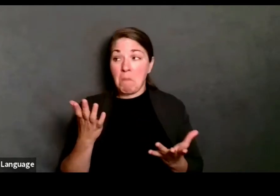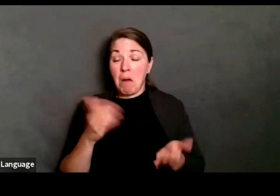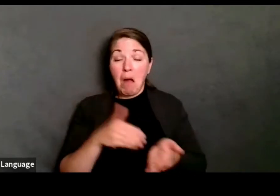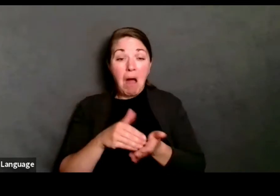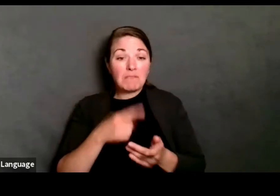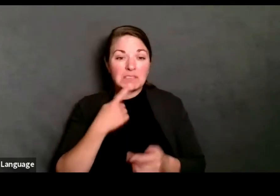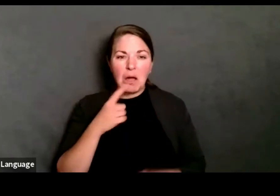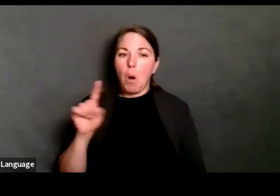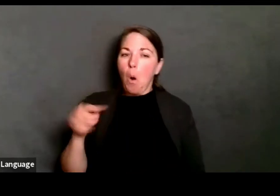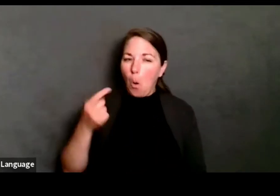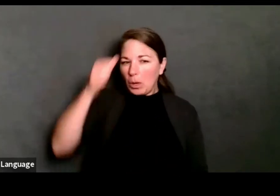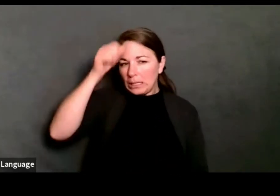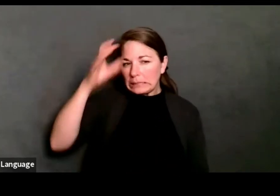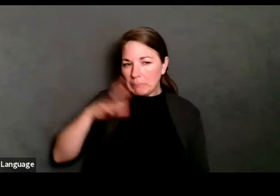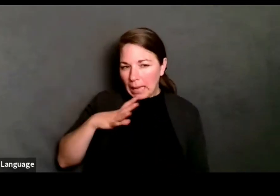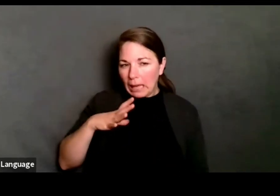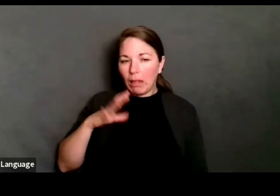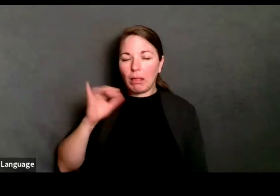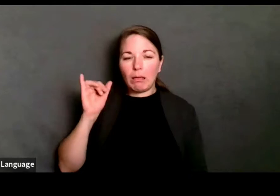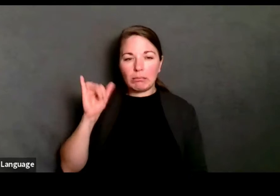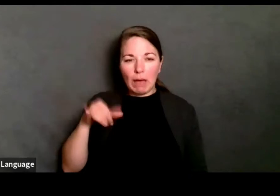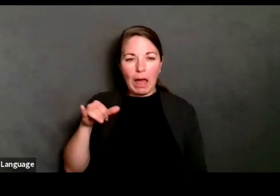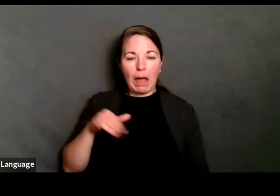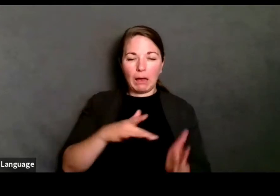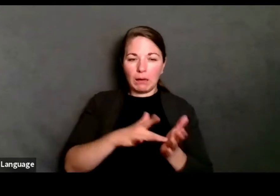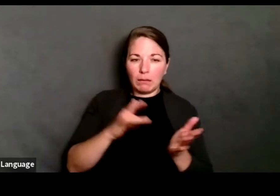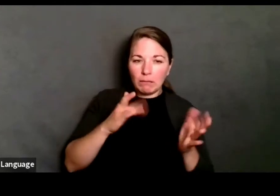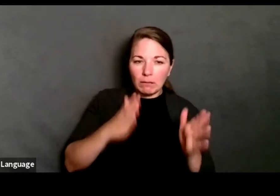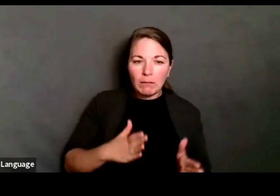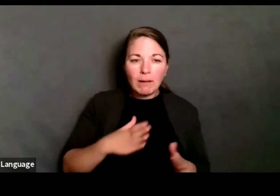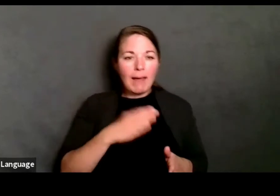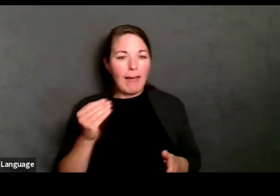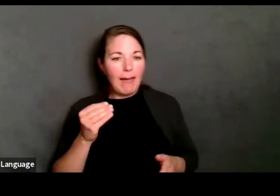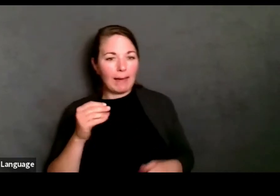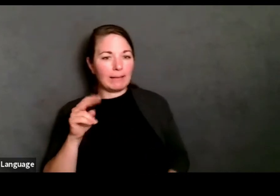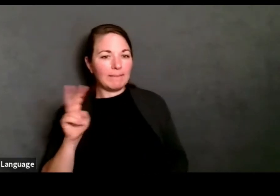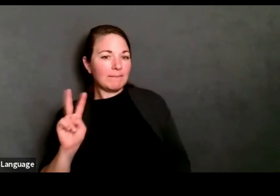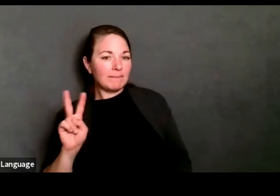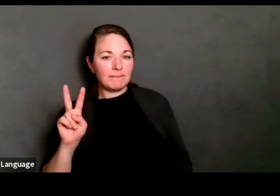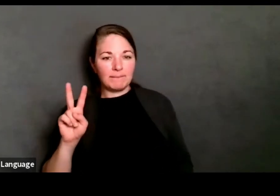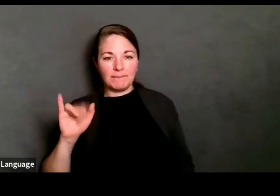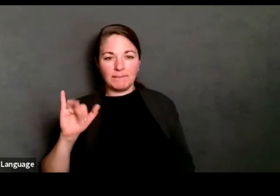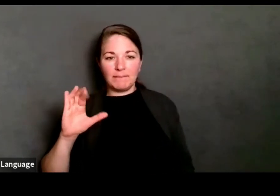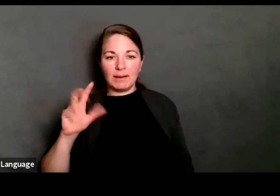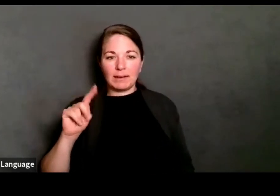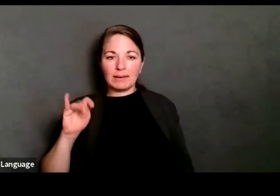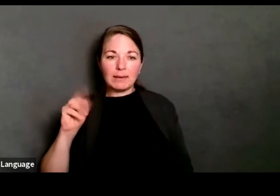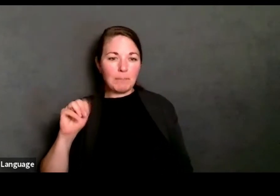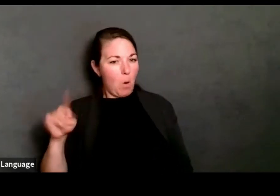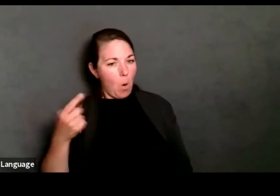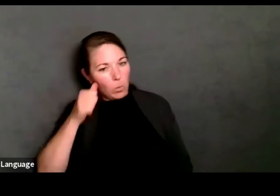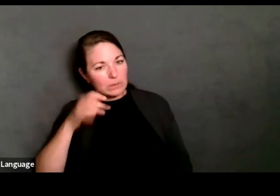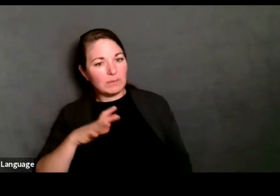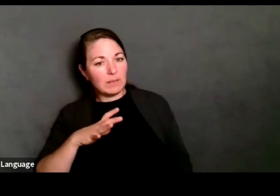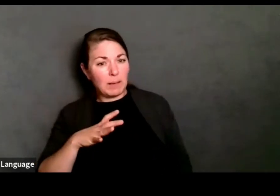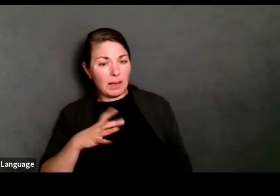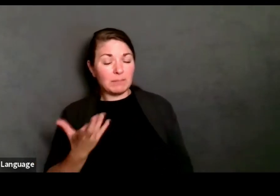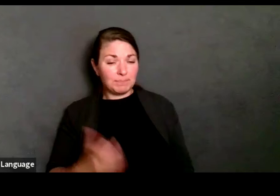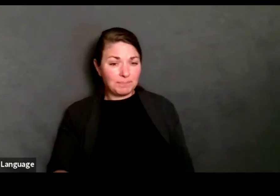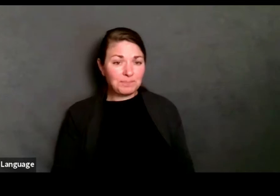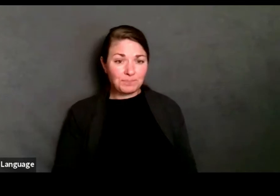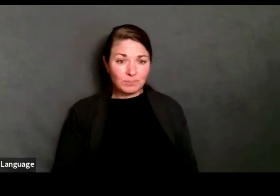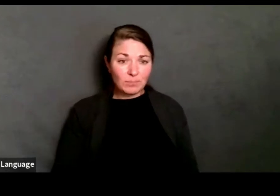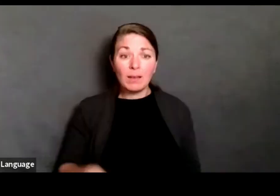and the victim always female, as well as other beliefs about race, class, sexual orientation, etc. And how